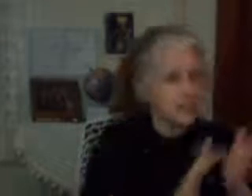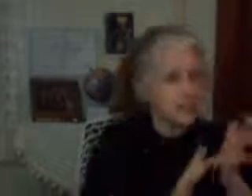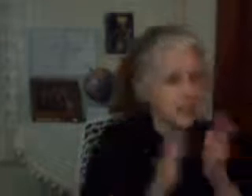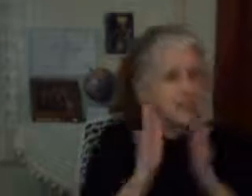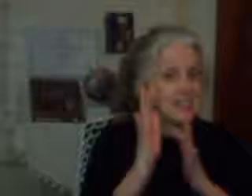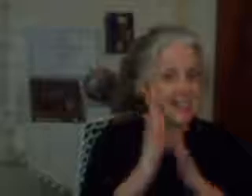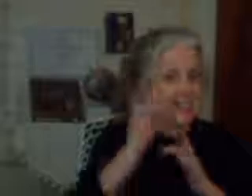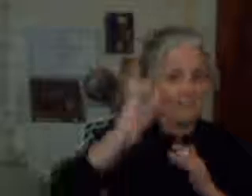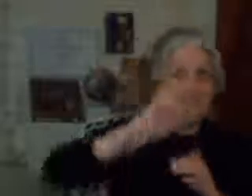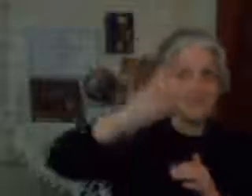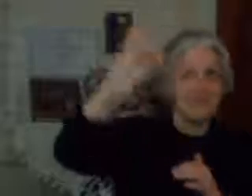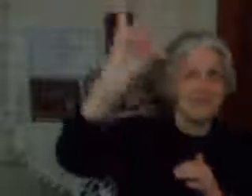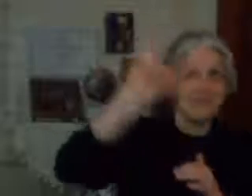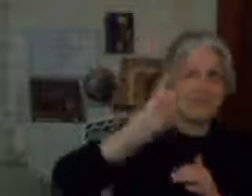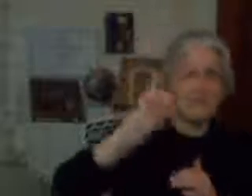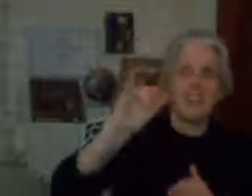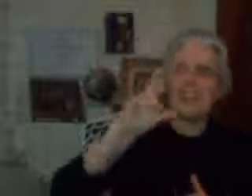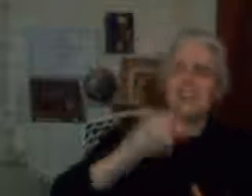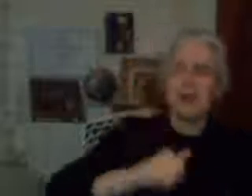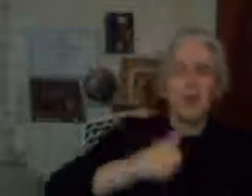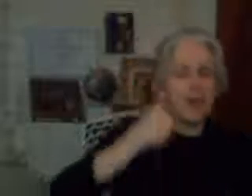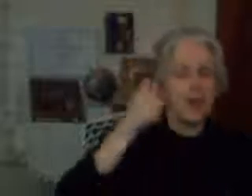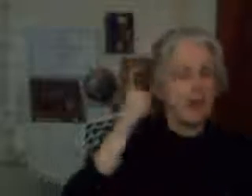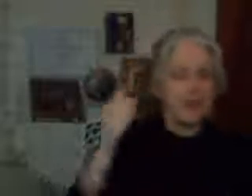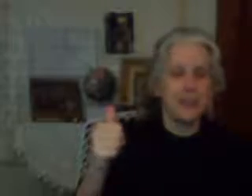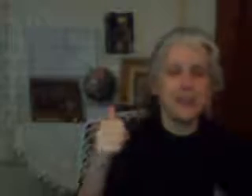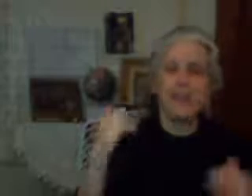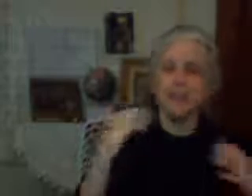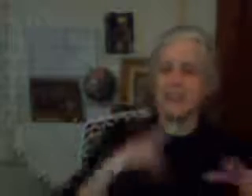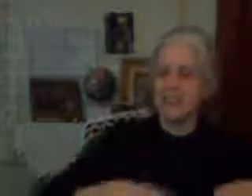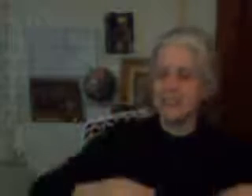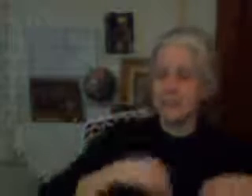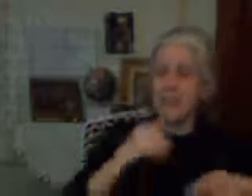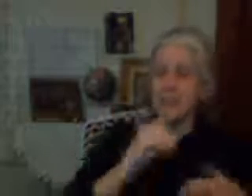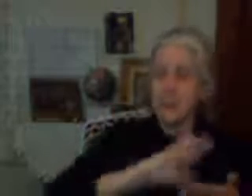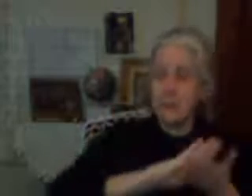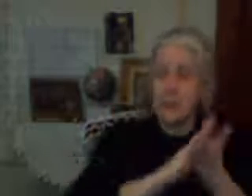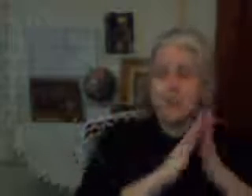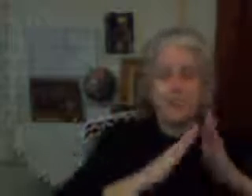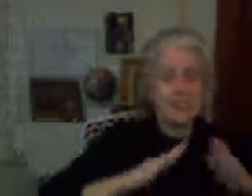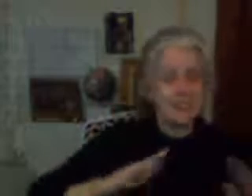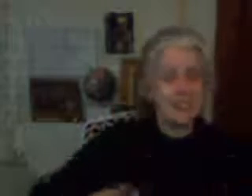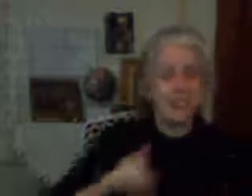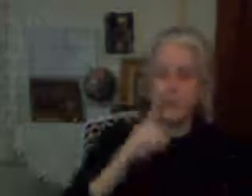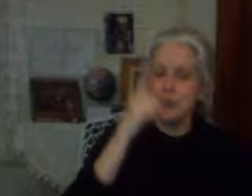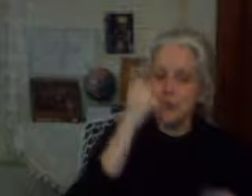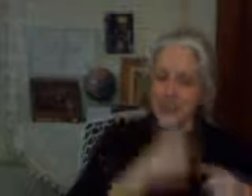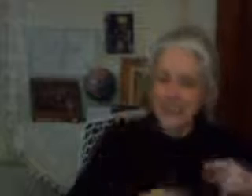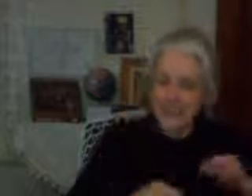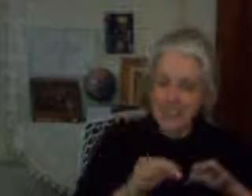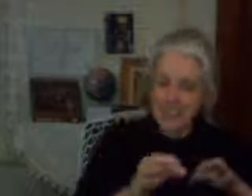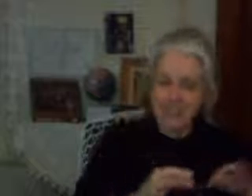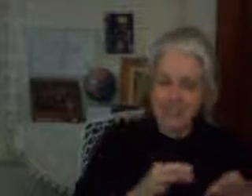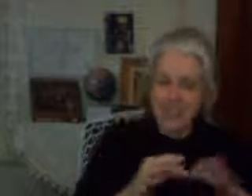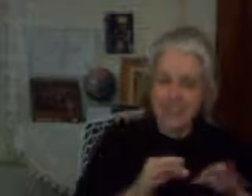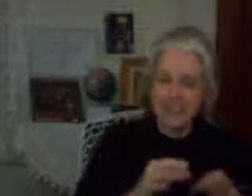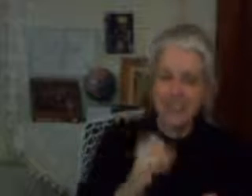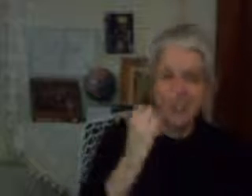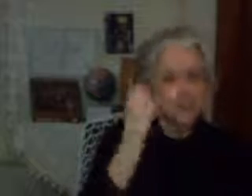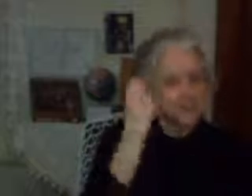Jesus can. No one can give you peace they cannot understand.